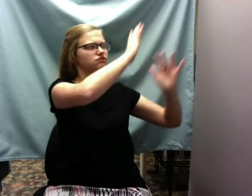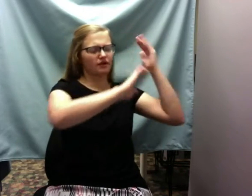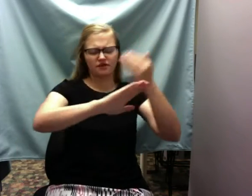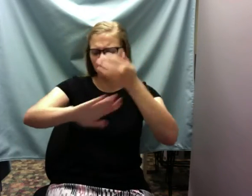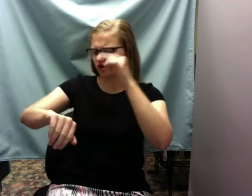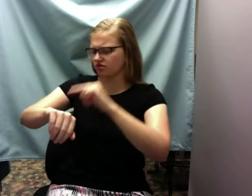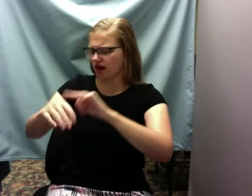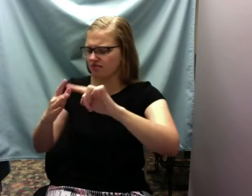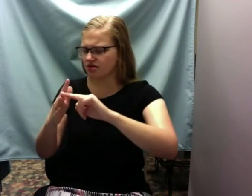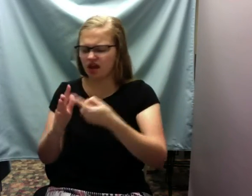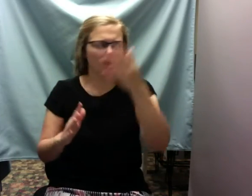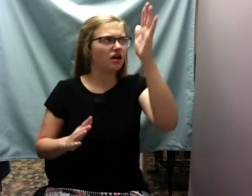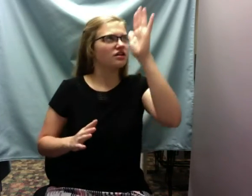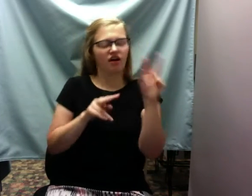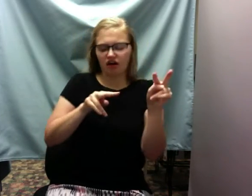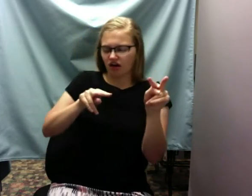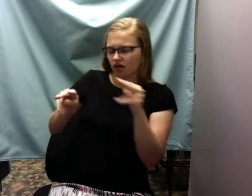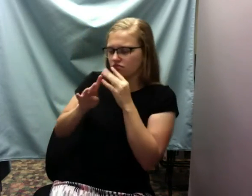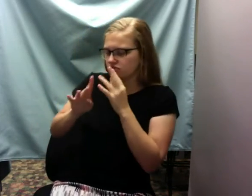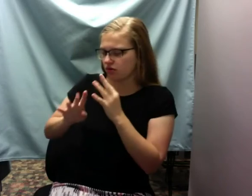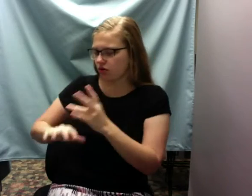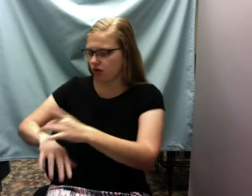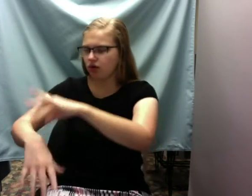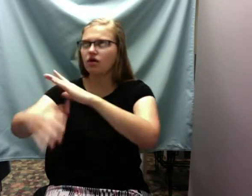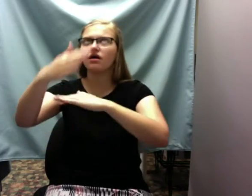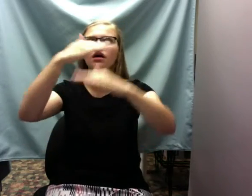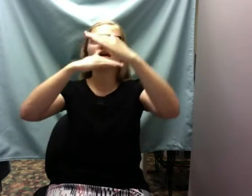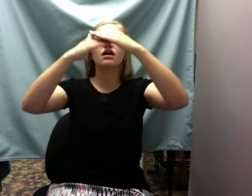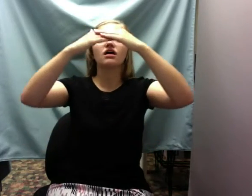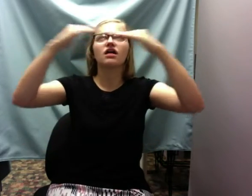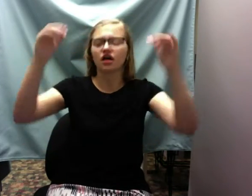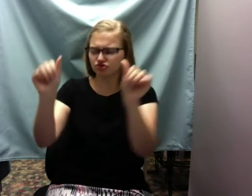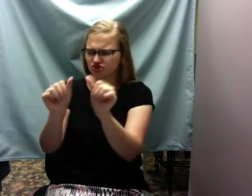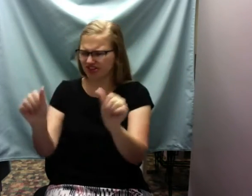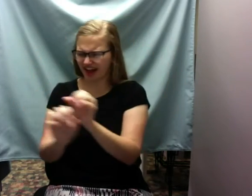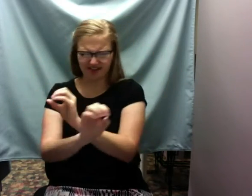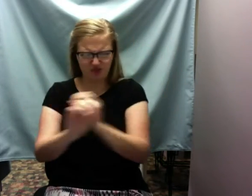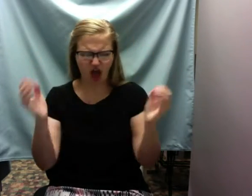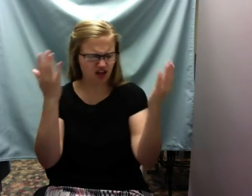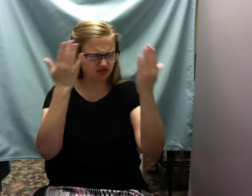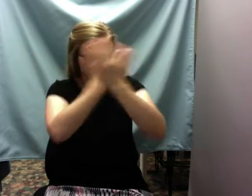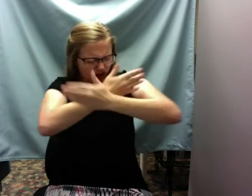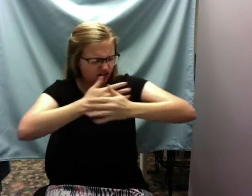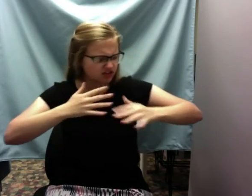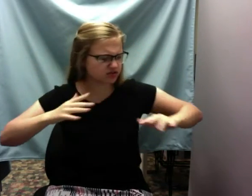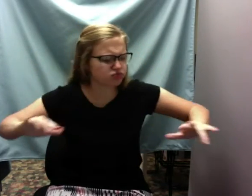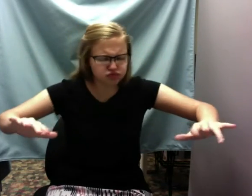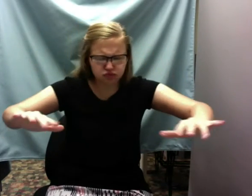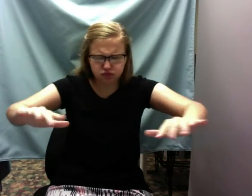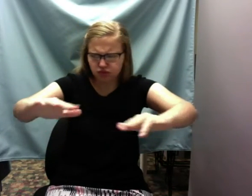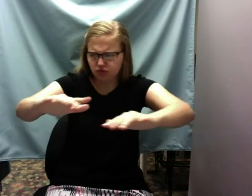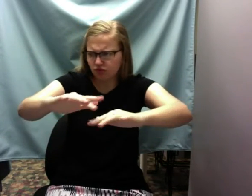In the beginning God created the heaven and the earth was without form and void, and darkness was upon the face of the